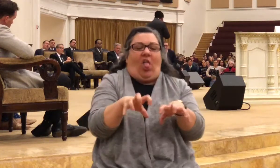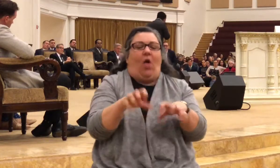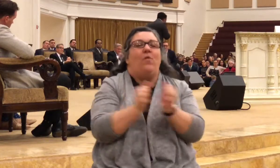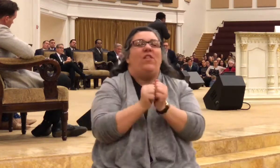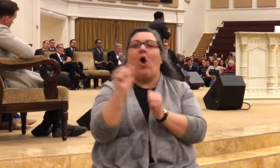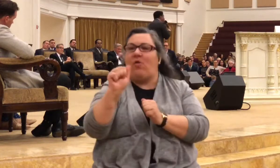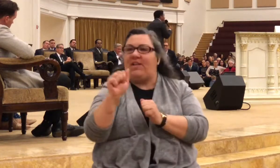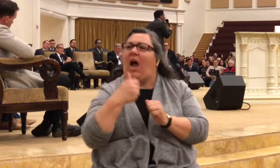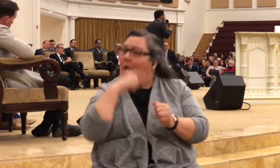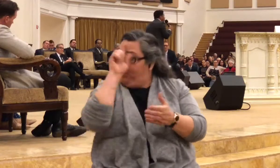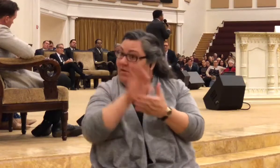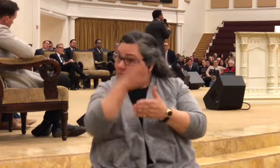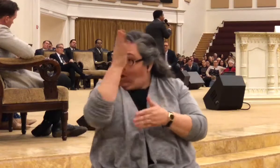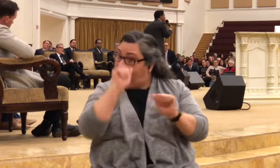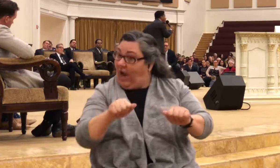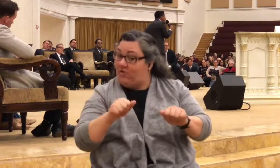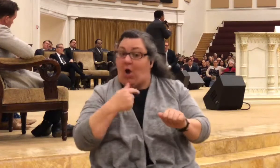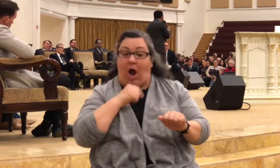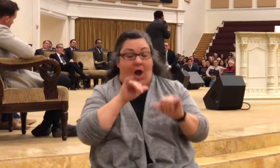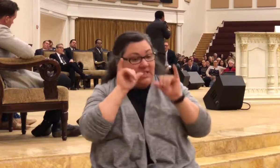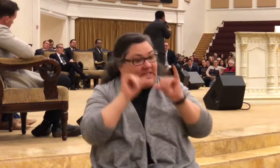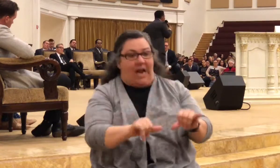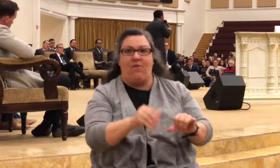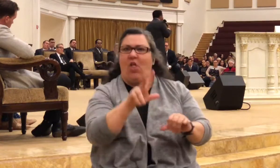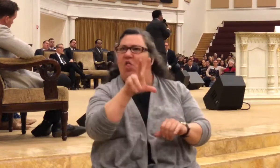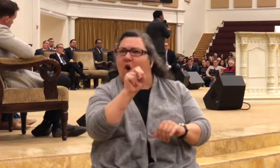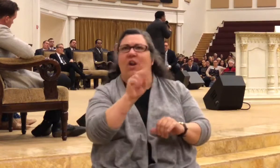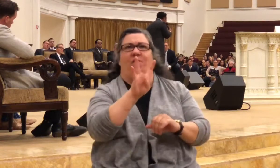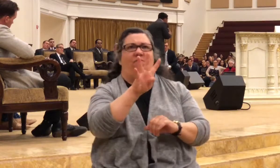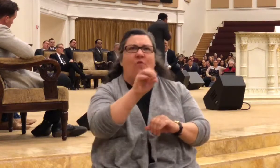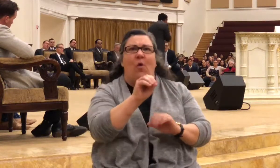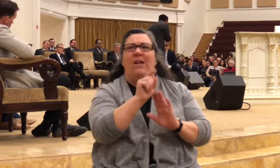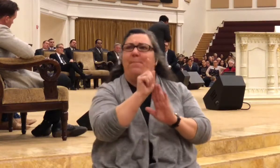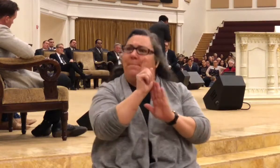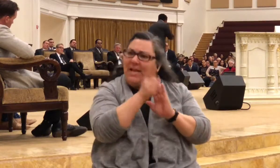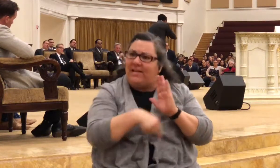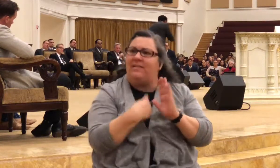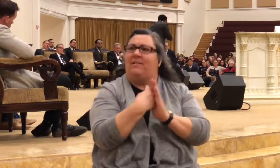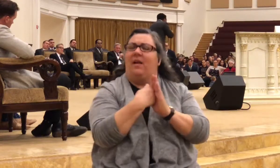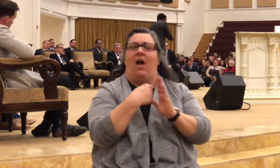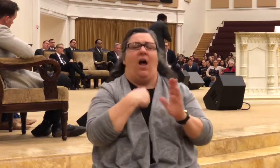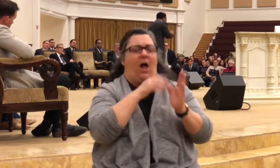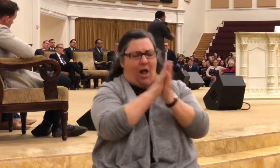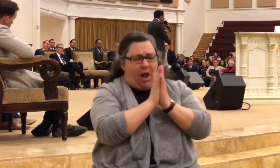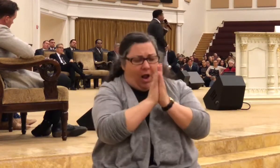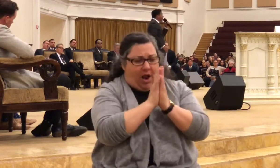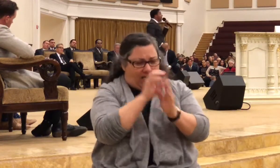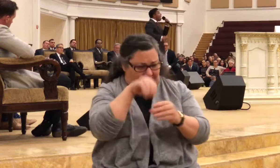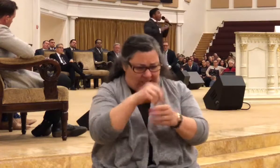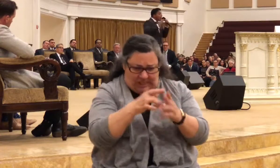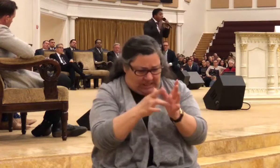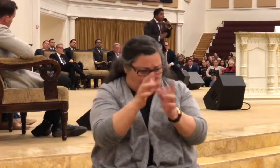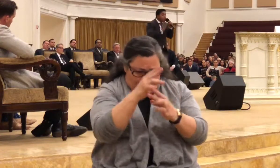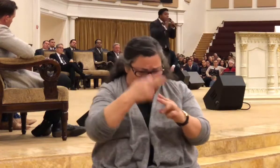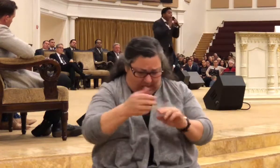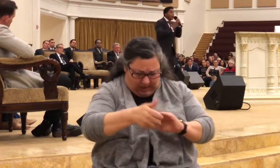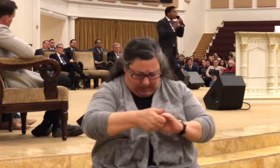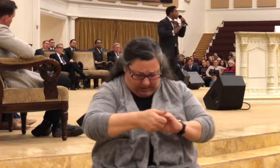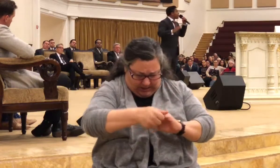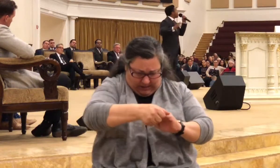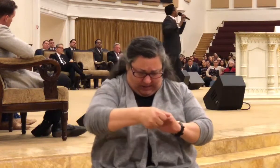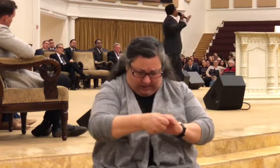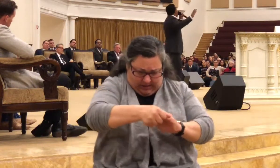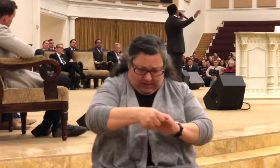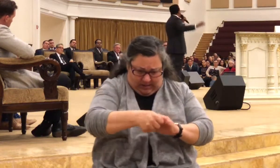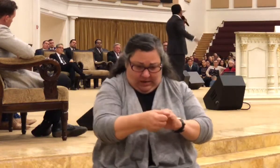God would do it. And so I stayed with her 30 minutes, 40 minutes, 45 minutes at the altar in the name of Jesus, the name of Jesus. And I'll be 100%